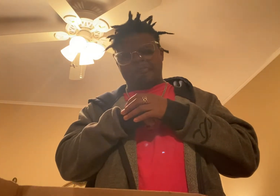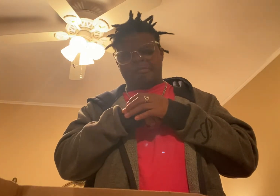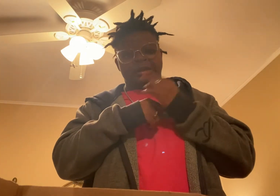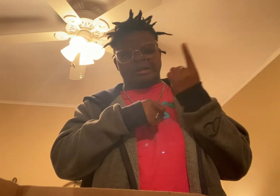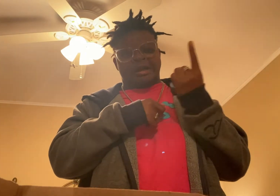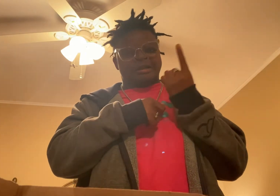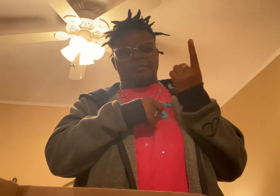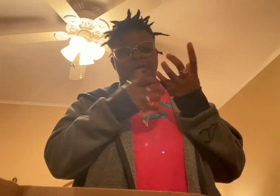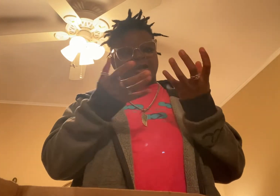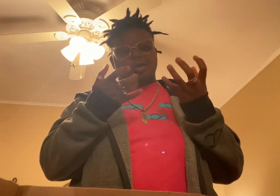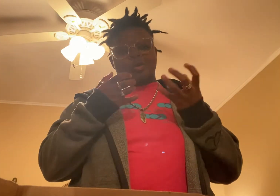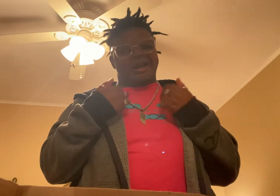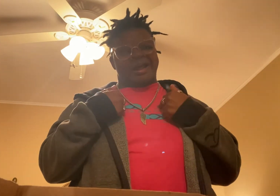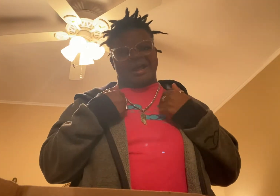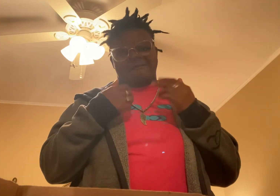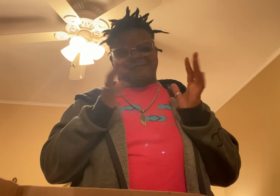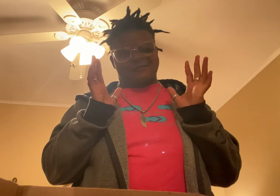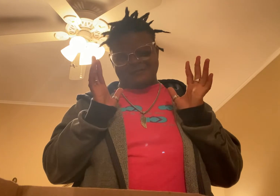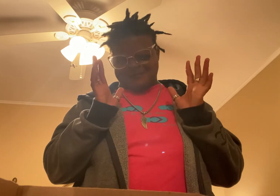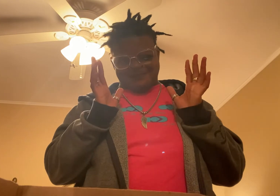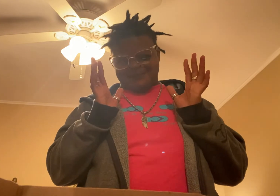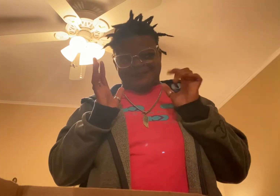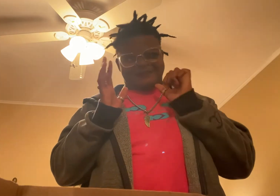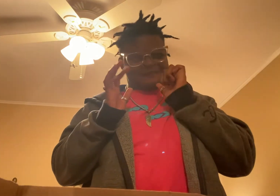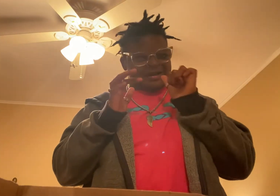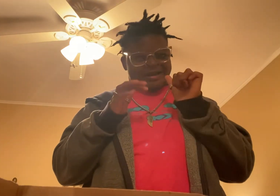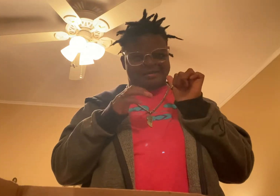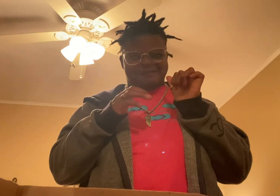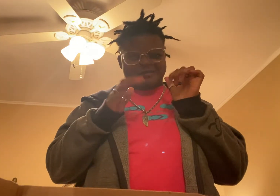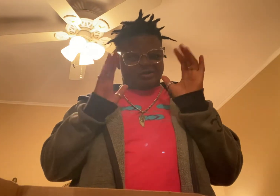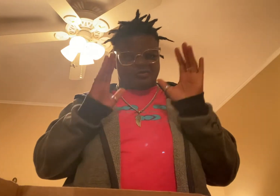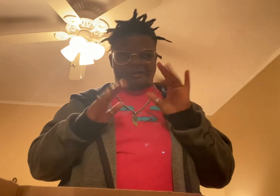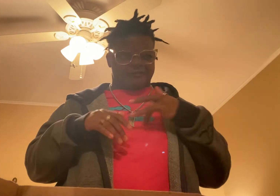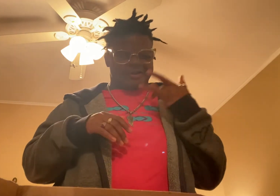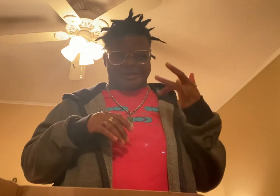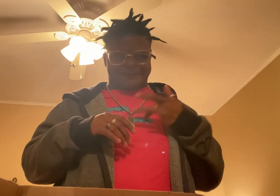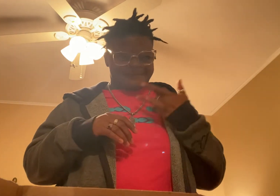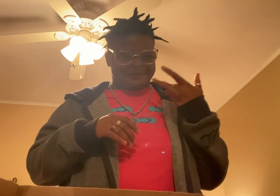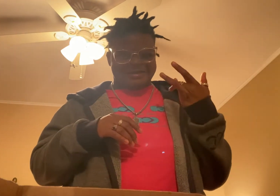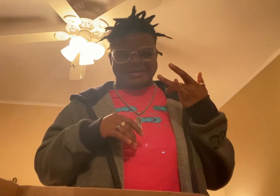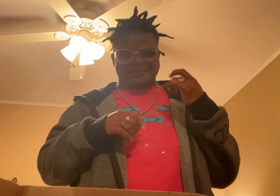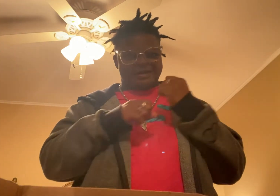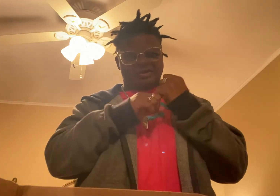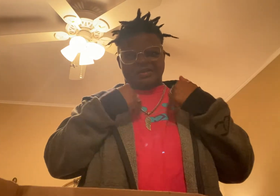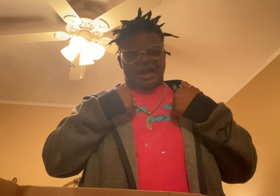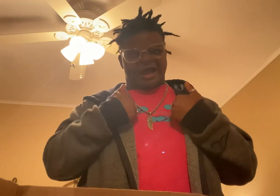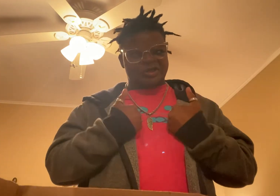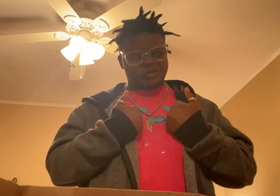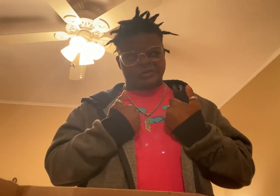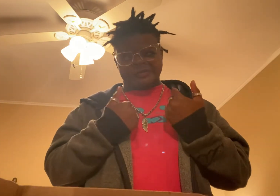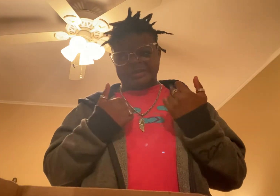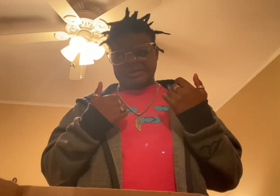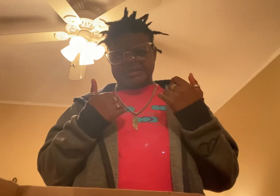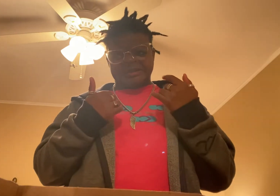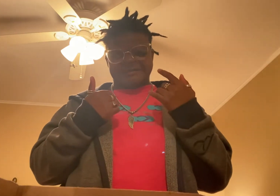It's not something that you want to have. Not a great feeling. It makes you tired, makes